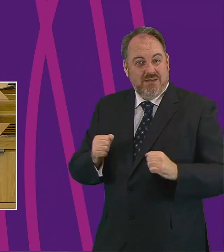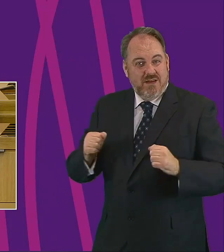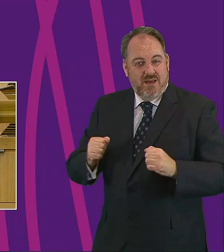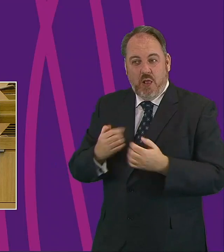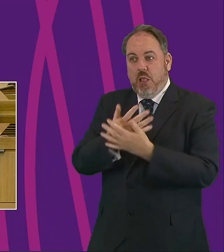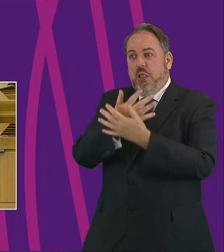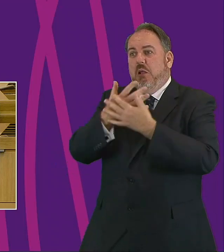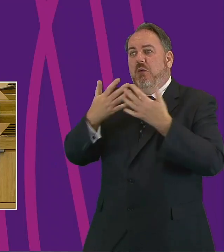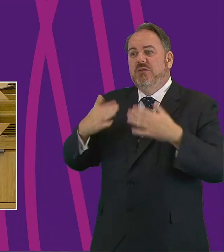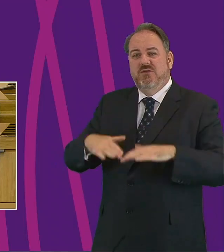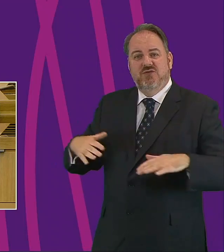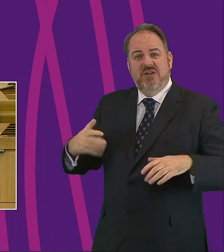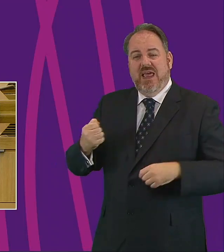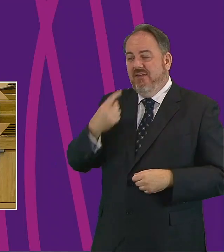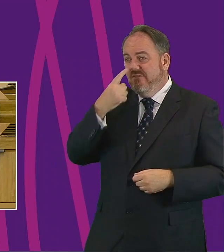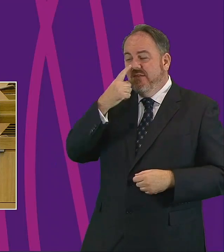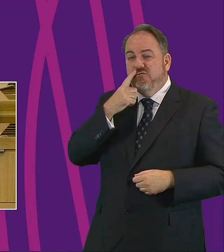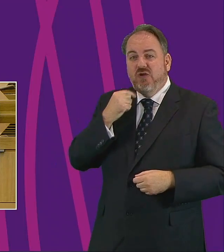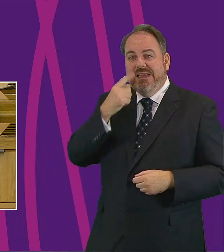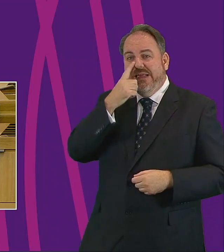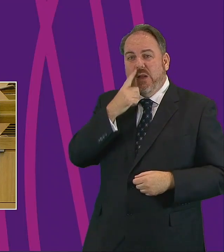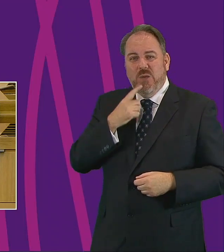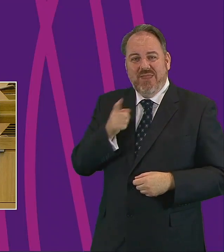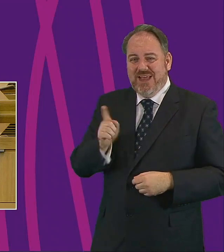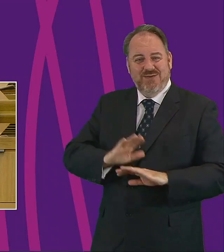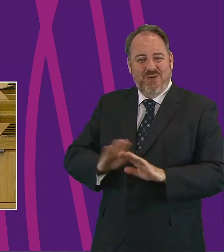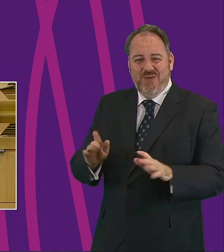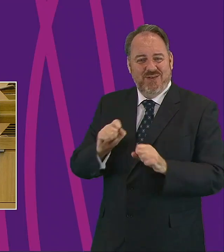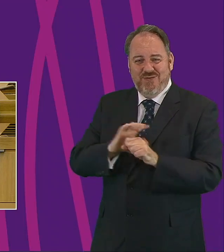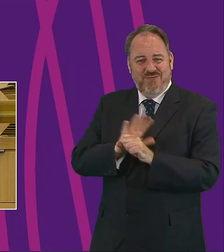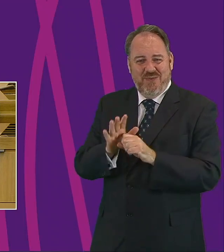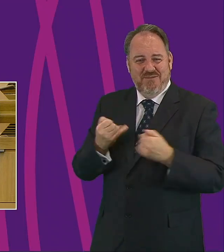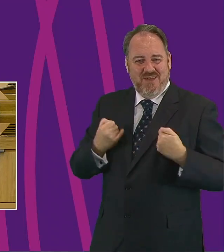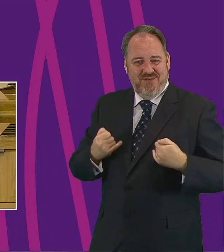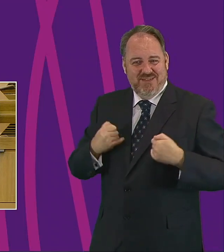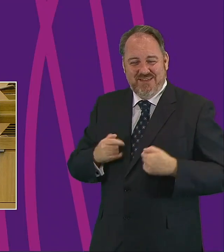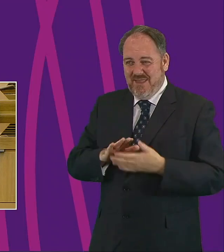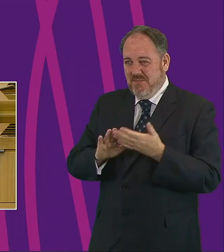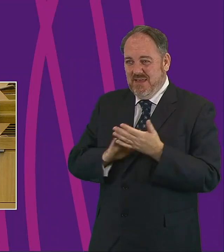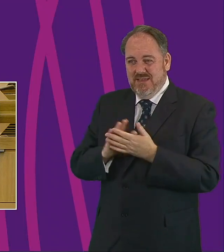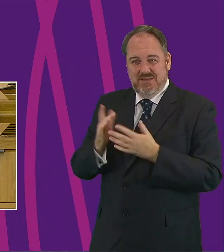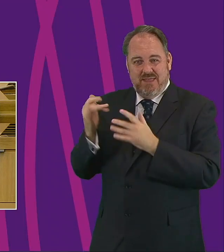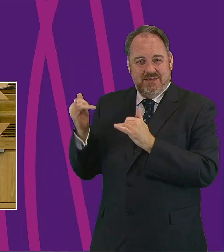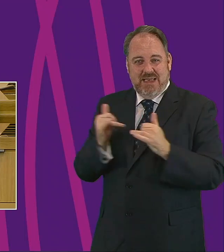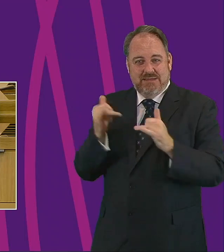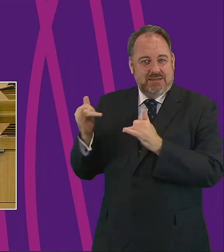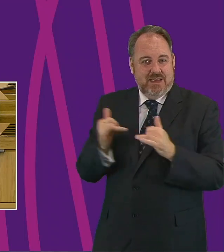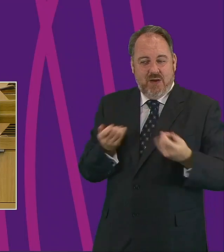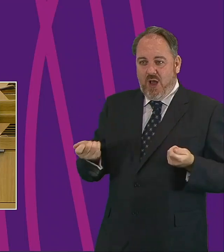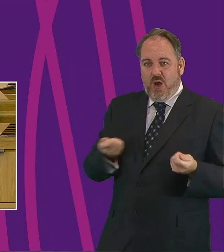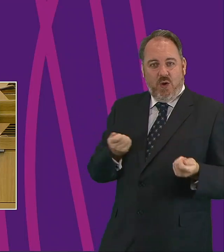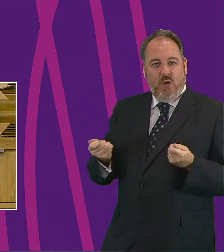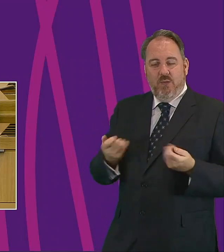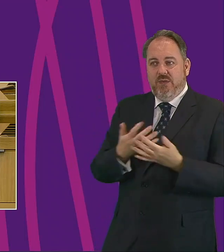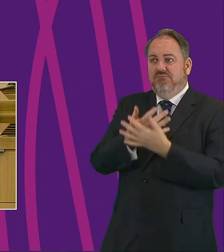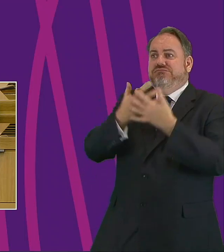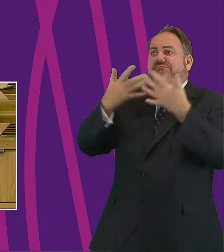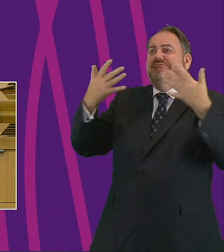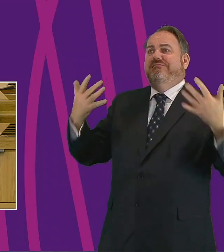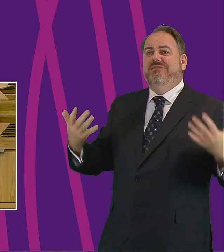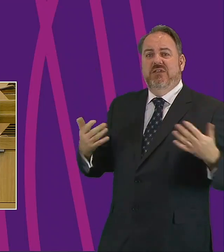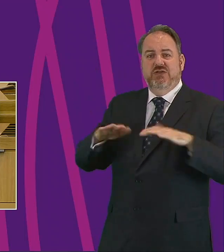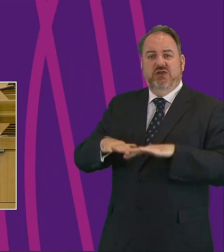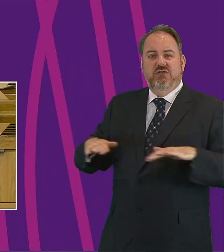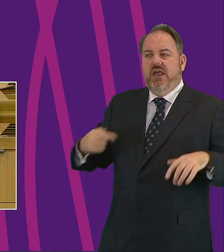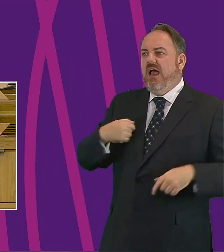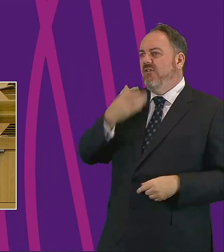in a school end up with the sniffles, that is inevitably going to overwhelm the testing process and lead to the exact thing we're trying to stop,